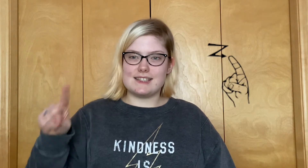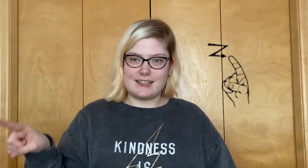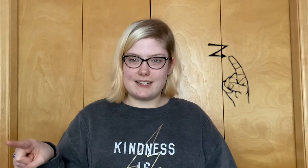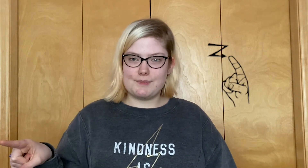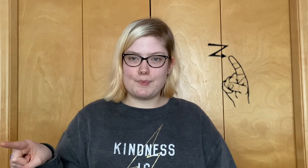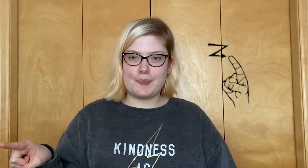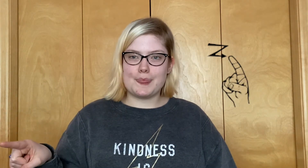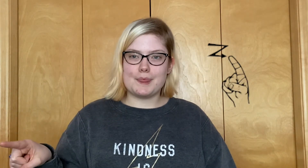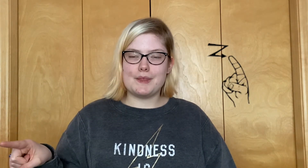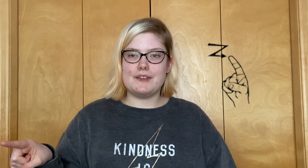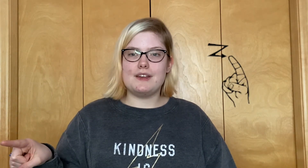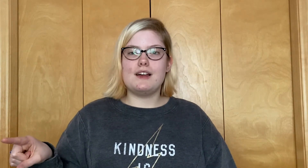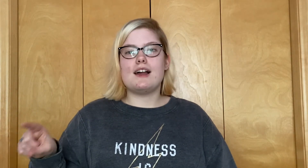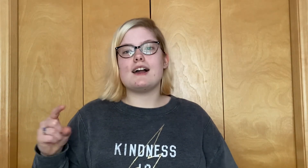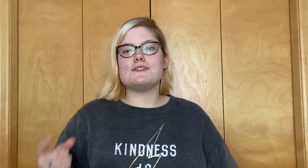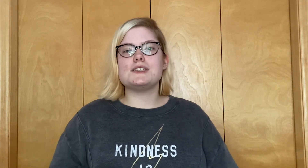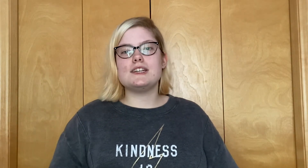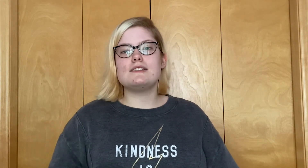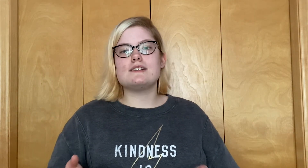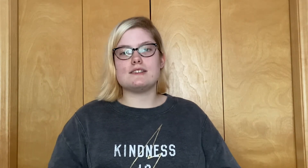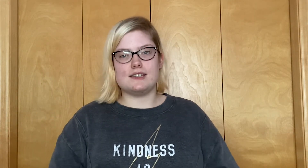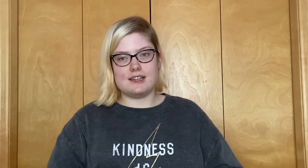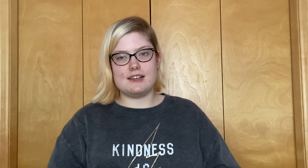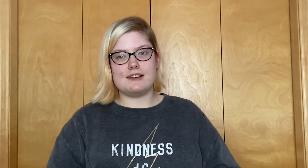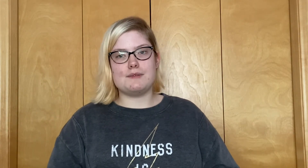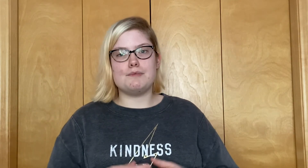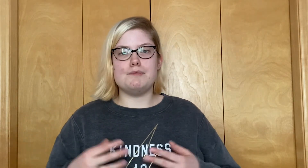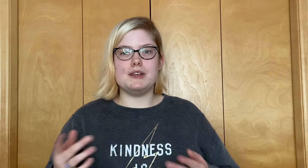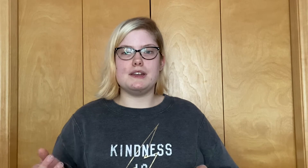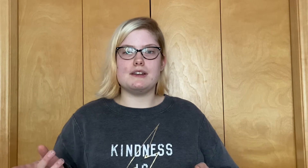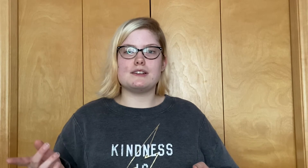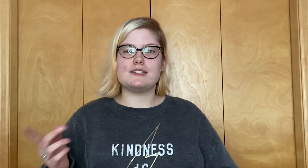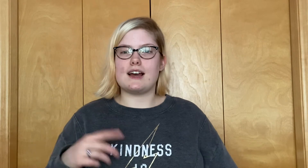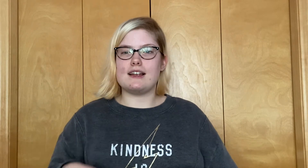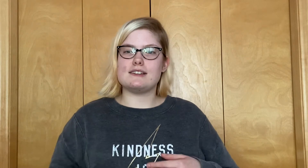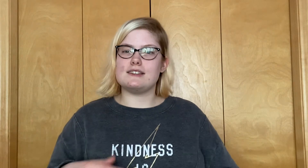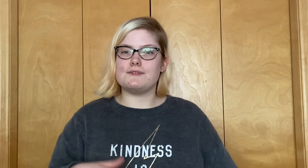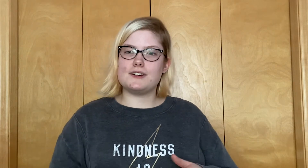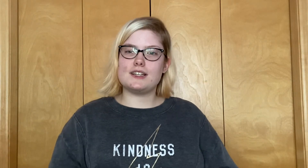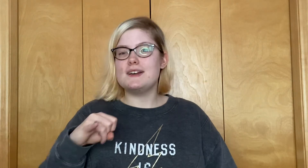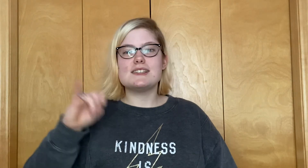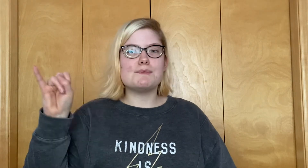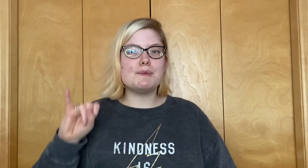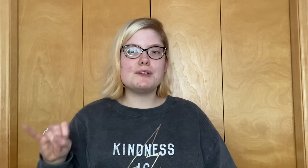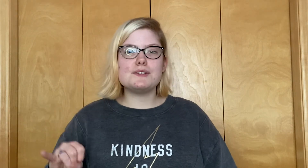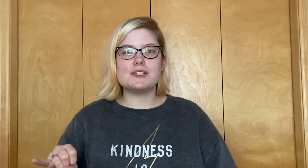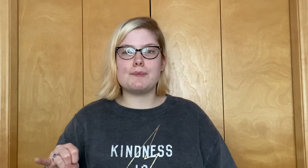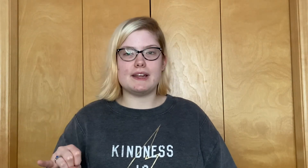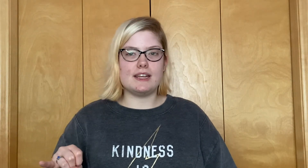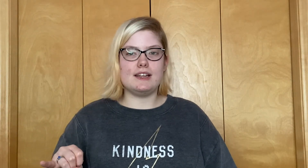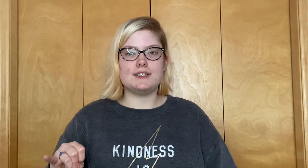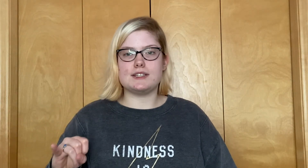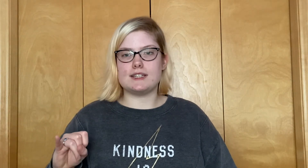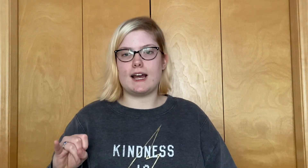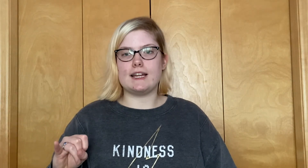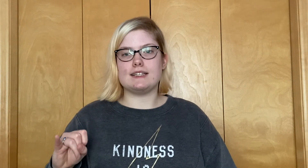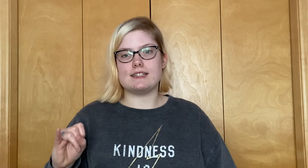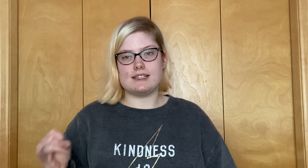Z. I've seen Z be signed differently. Some people use their pinky to sign